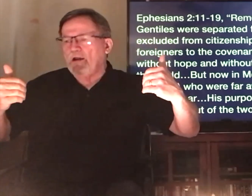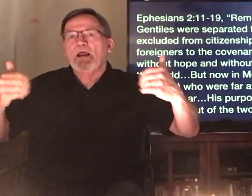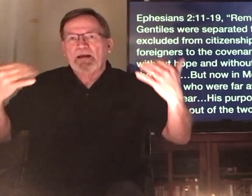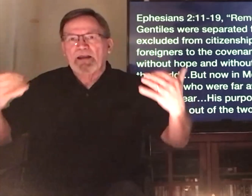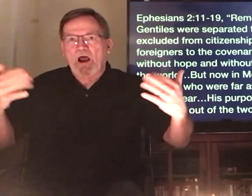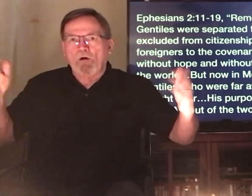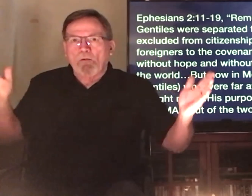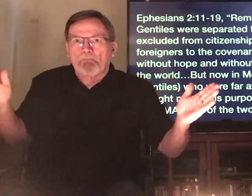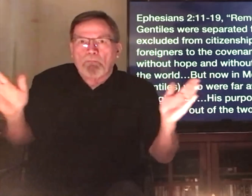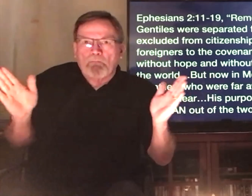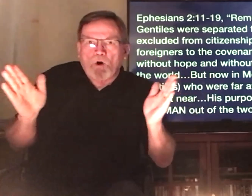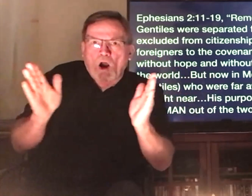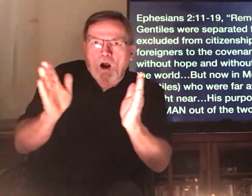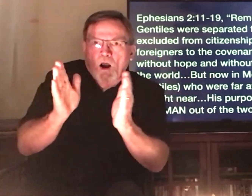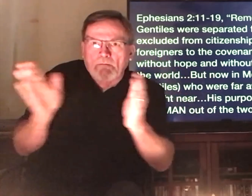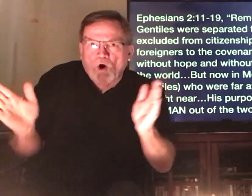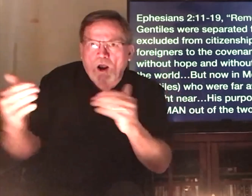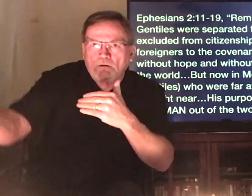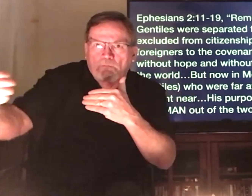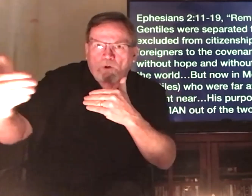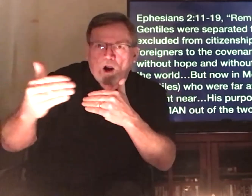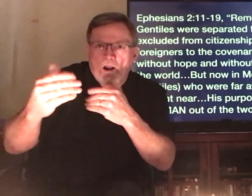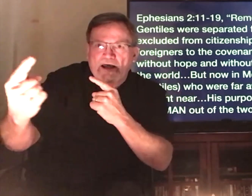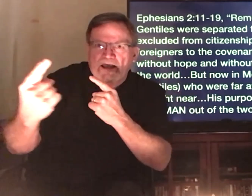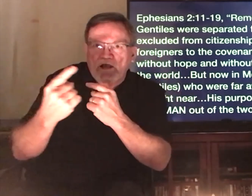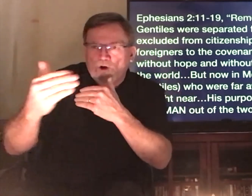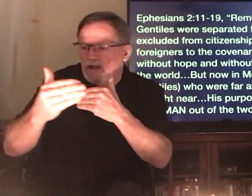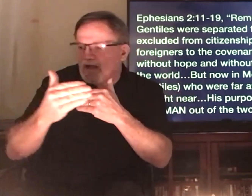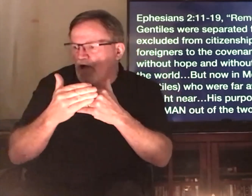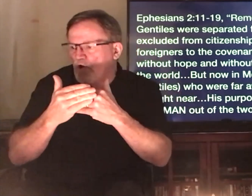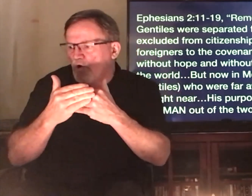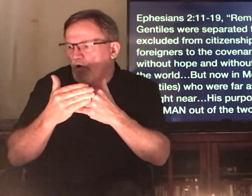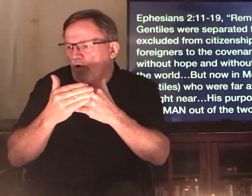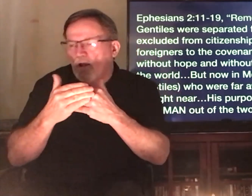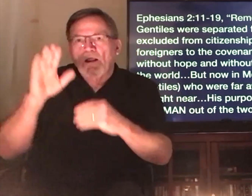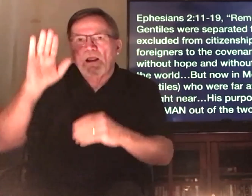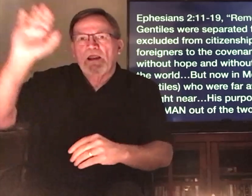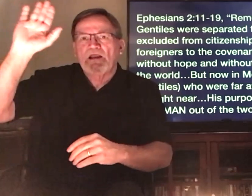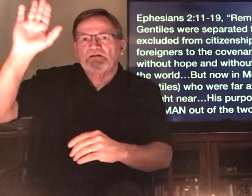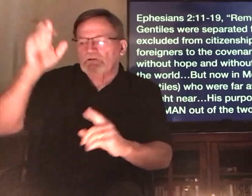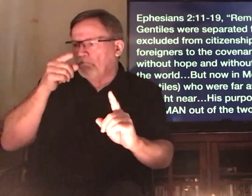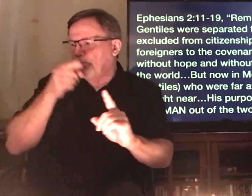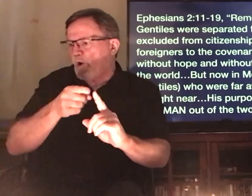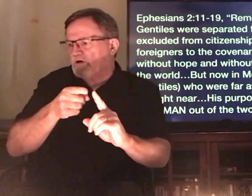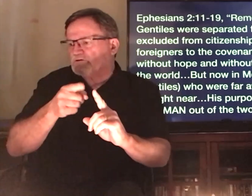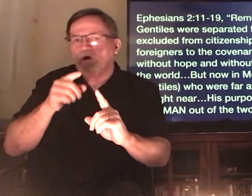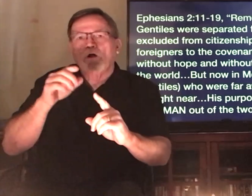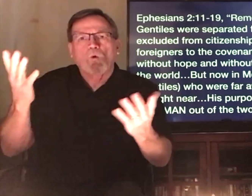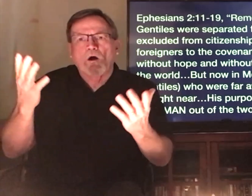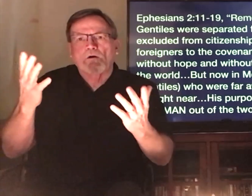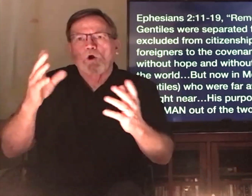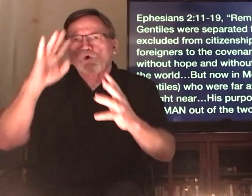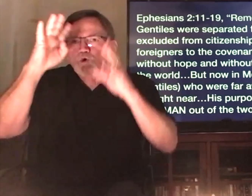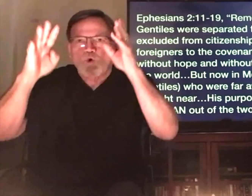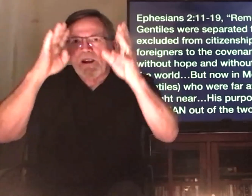reading different books. And Bible school, different learned. I'm a child. Yes,